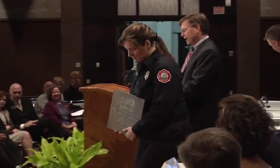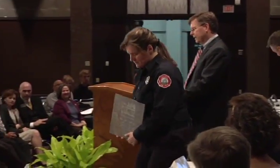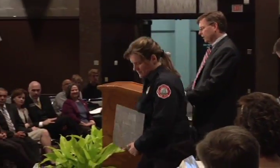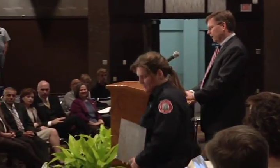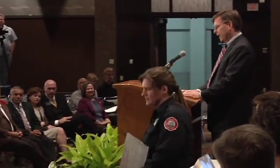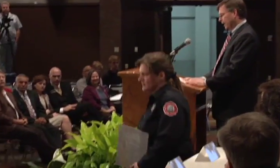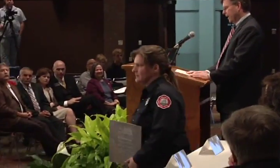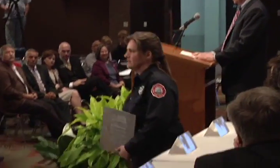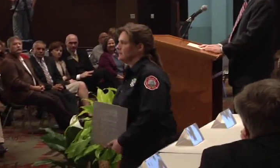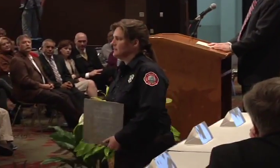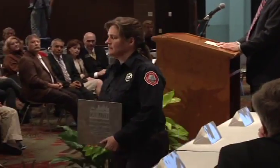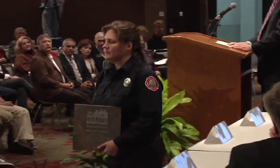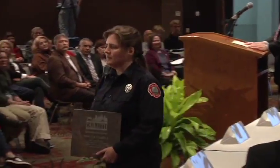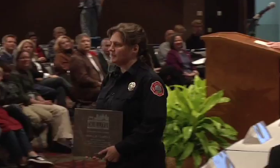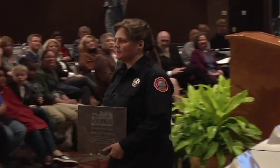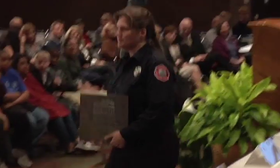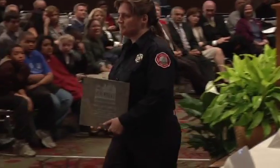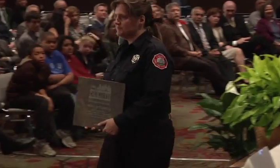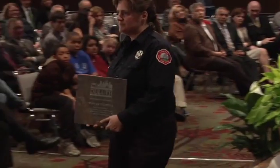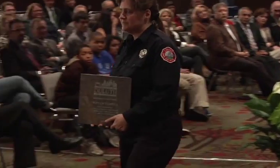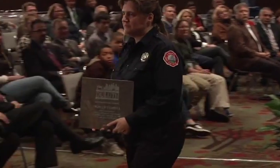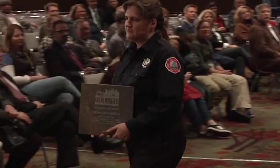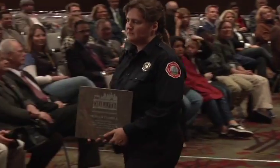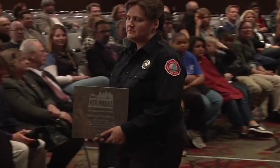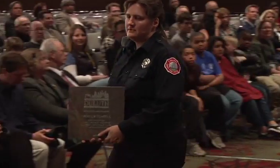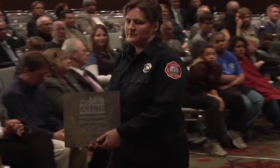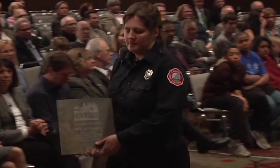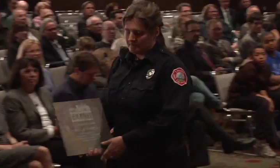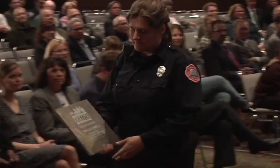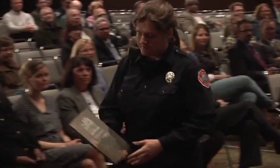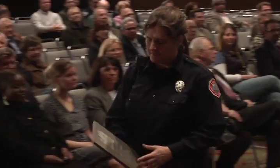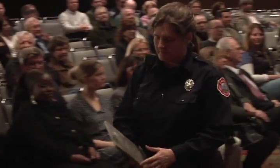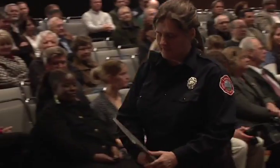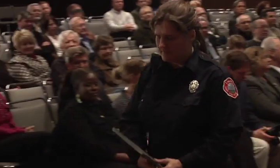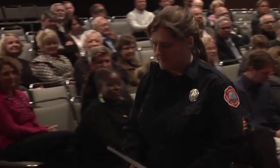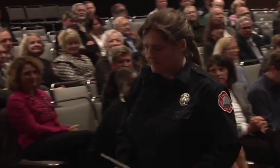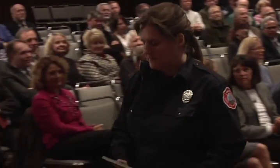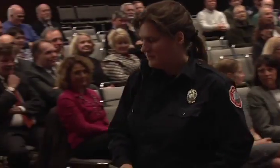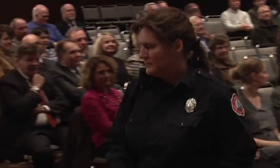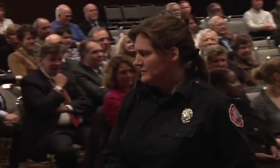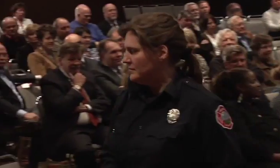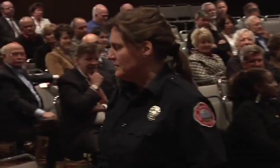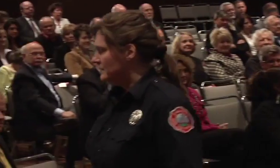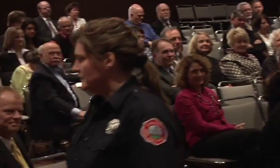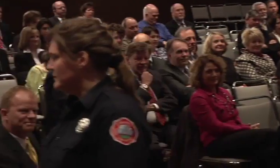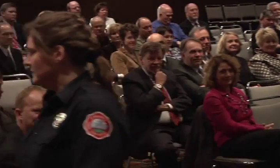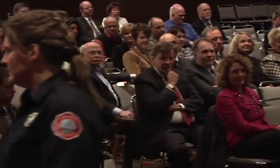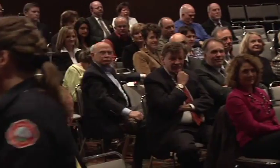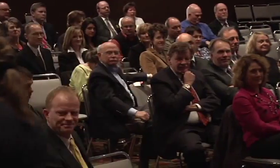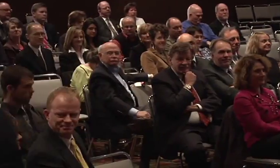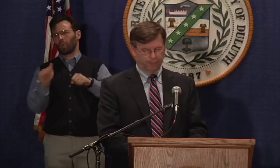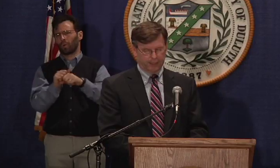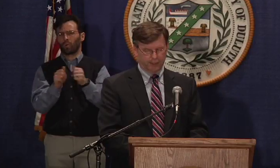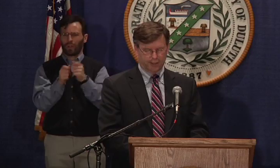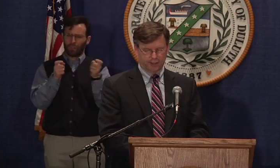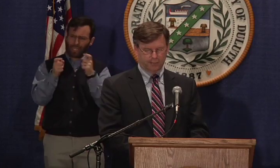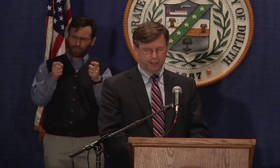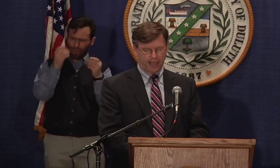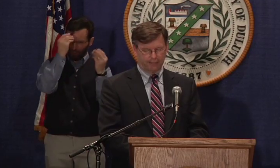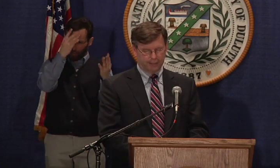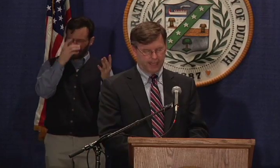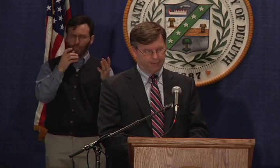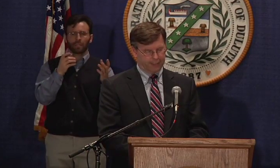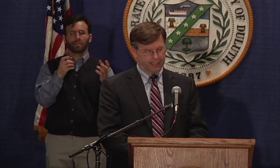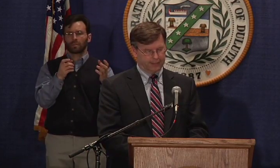She was the ideal candidate with her IT skills and ability to find solutions. She worked diligently with management information